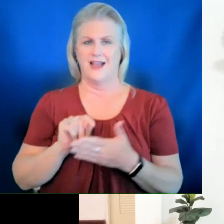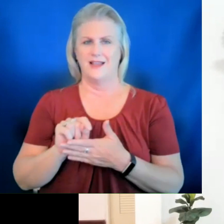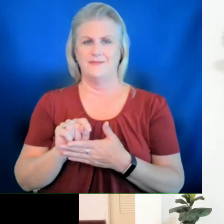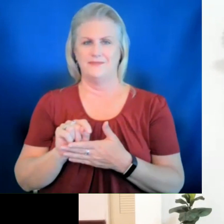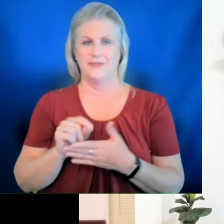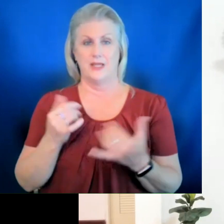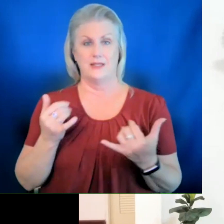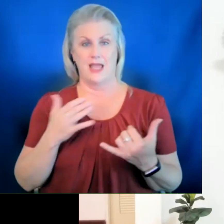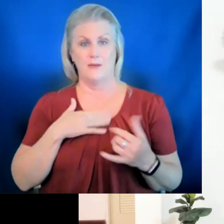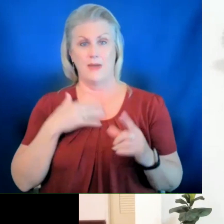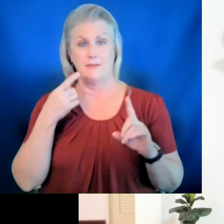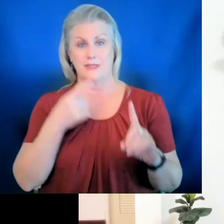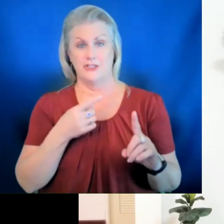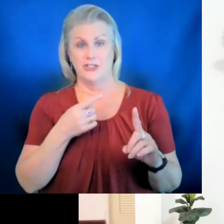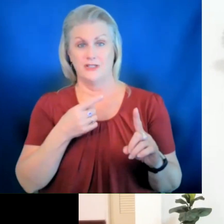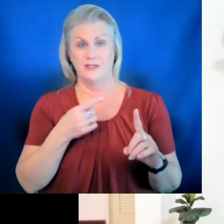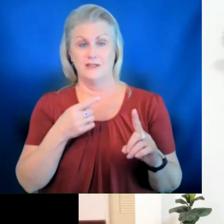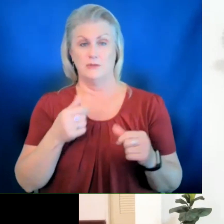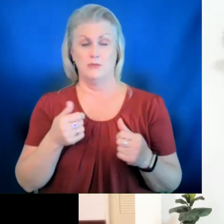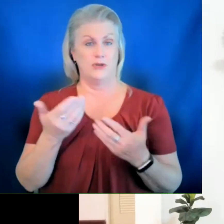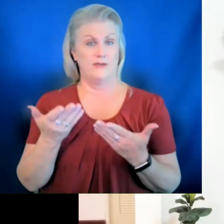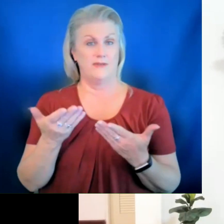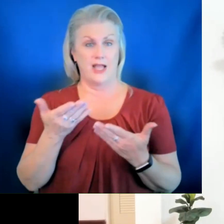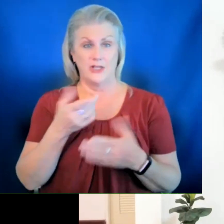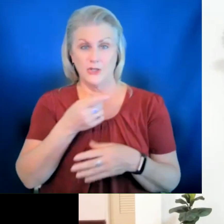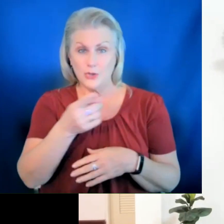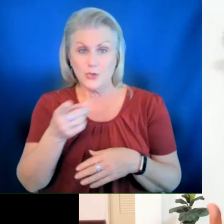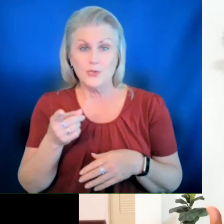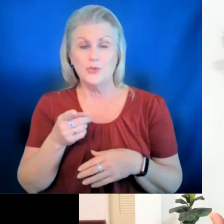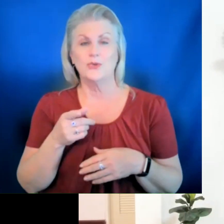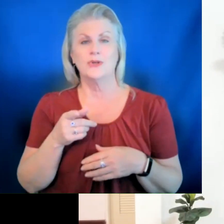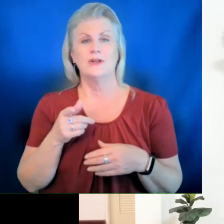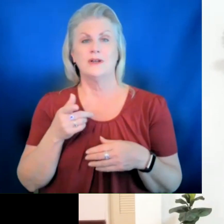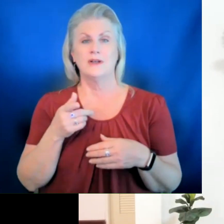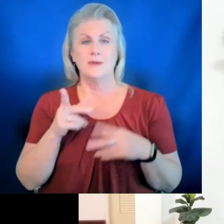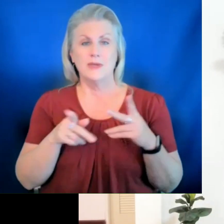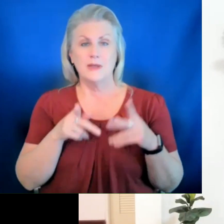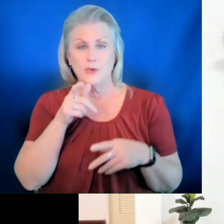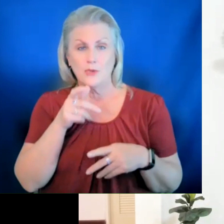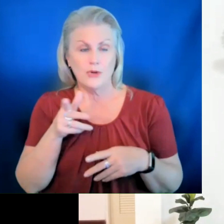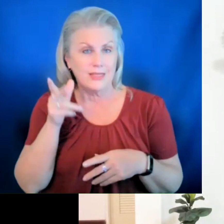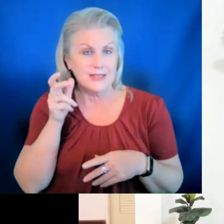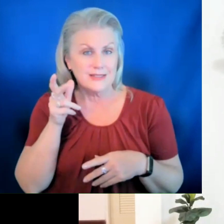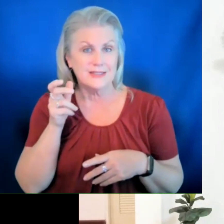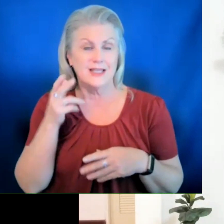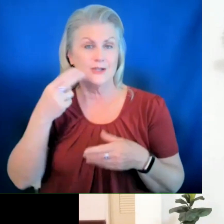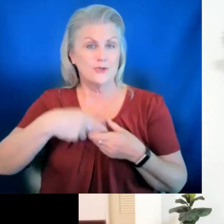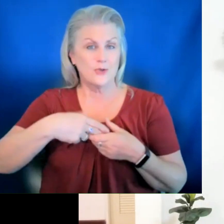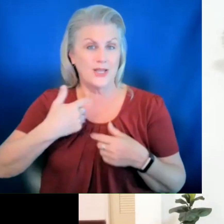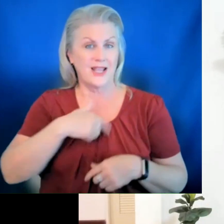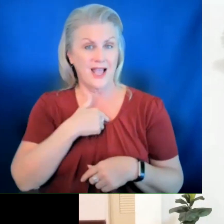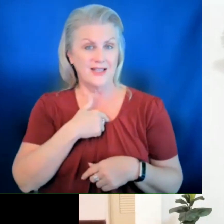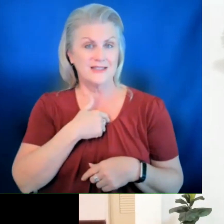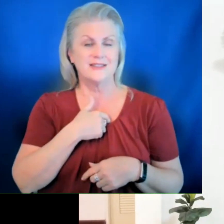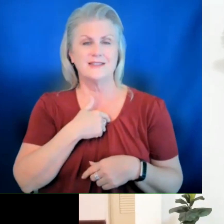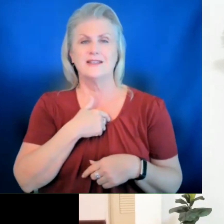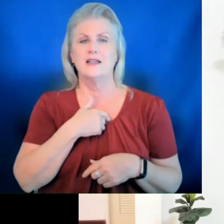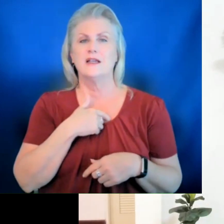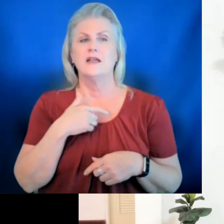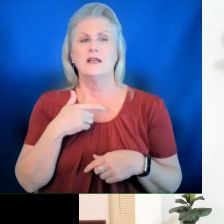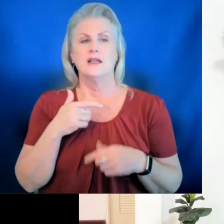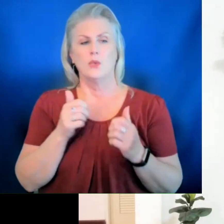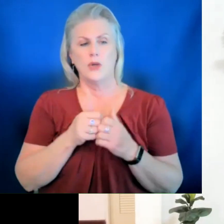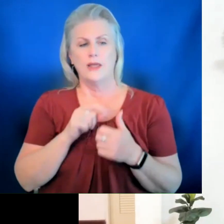And this is my mission now to provide you, to those that are listening, to those that are